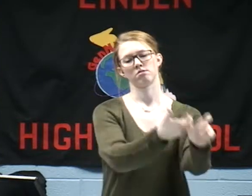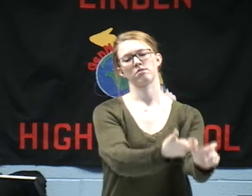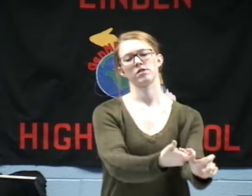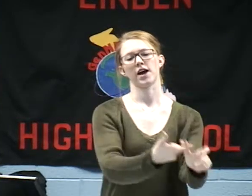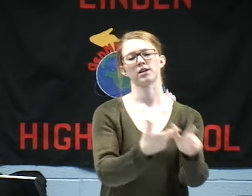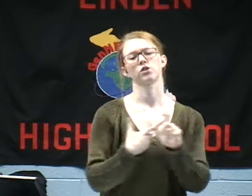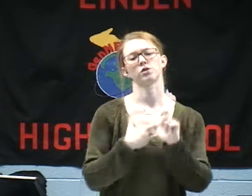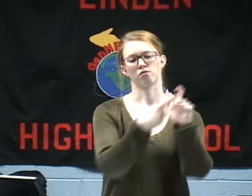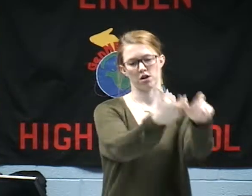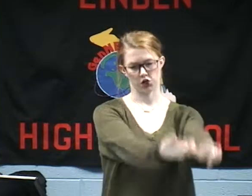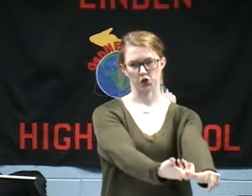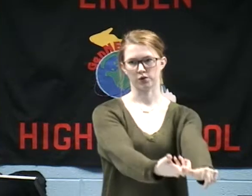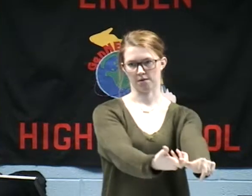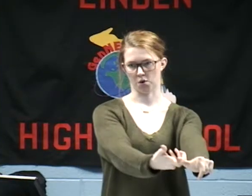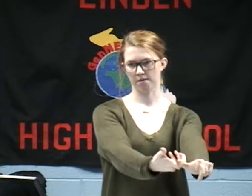something. yeah, because you can run to somewhere.